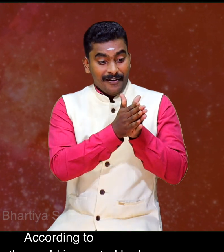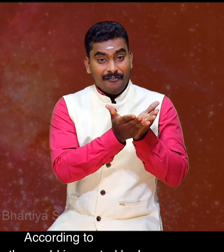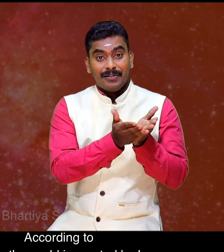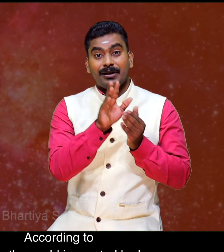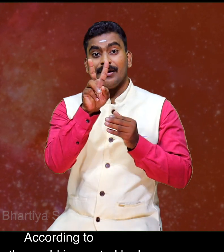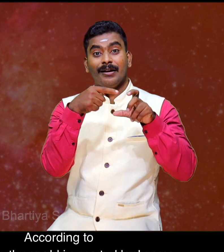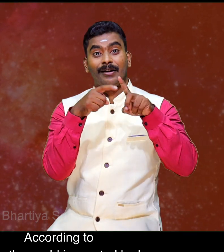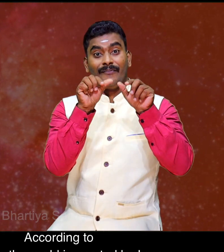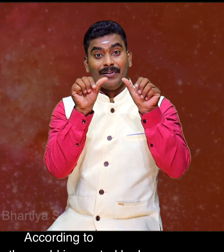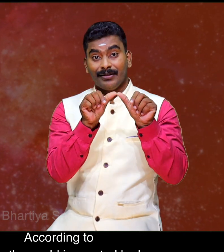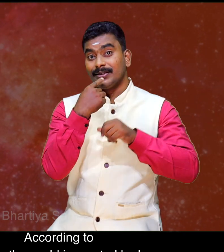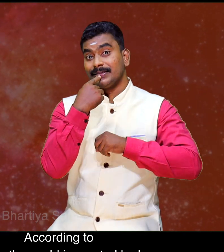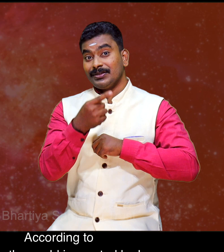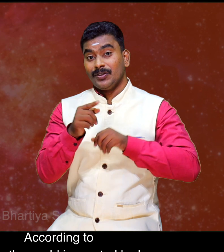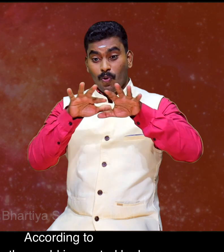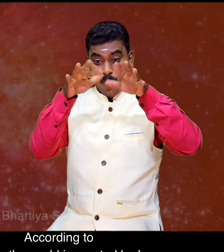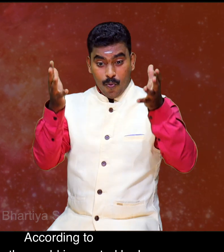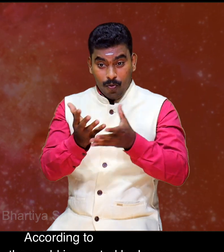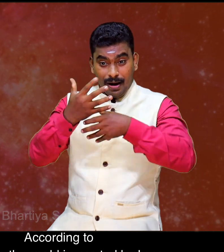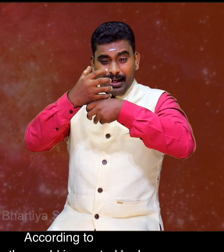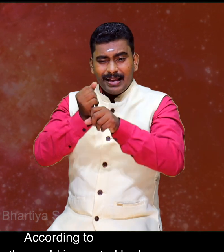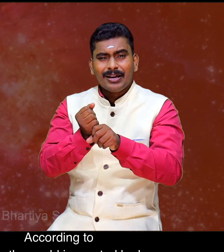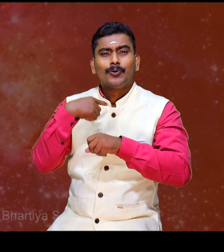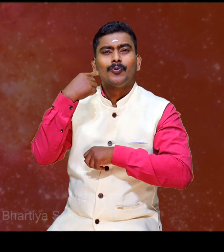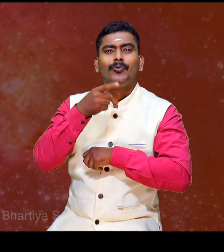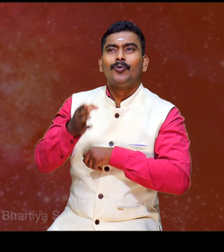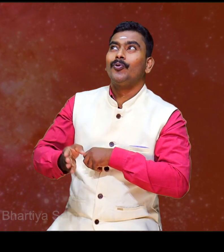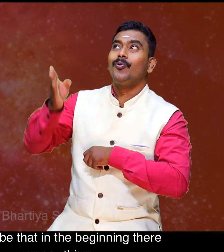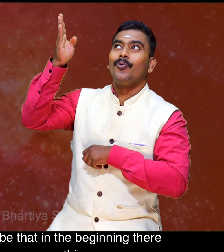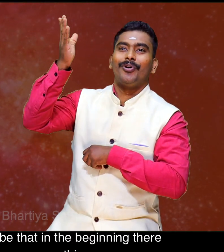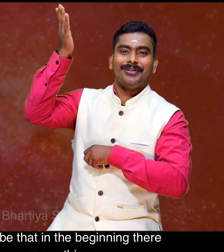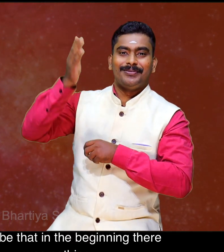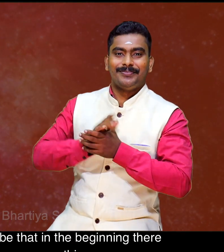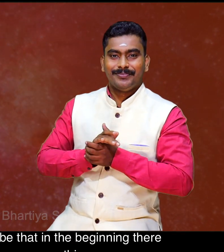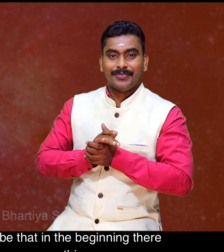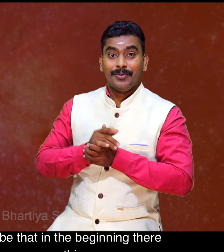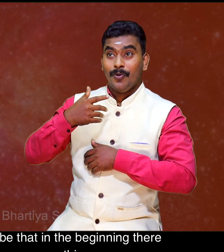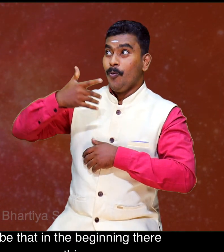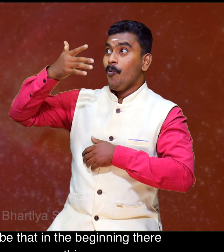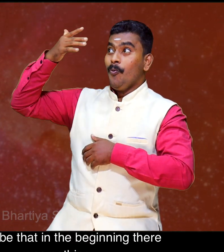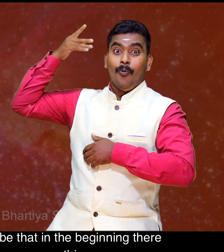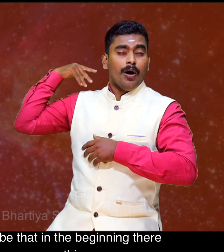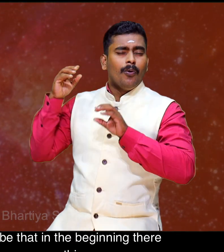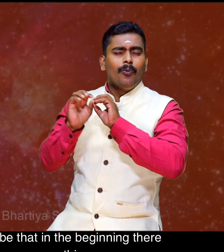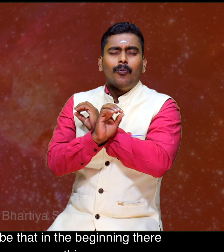According to the Vedas, the world is created by Ishvara. It describes that in the beginning there was